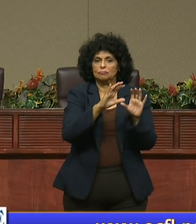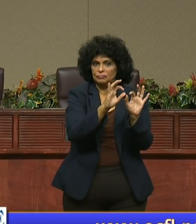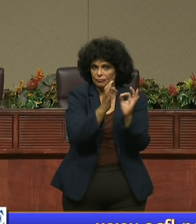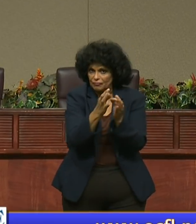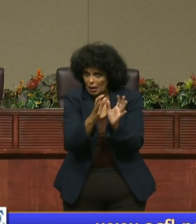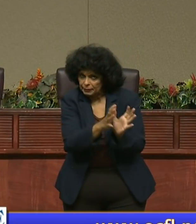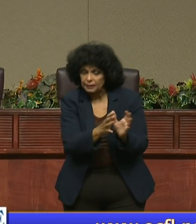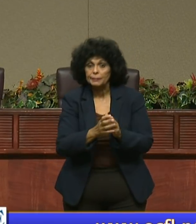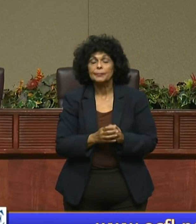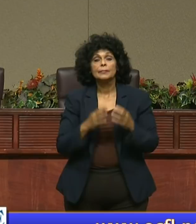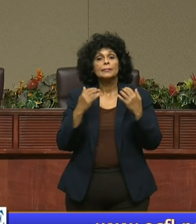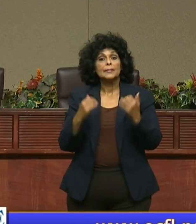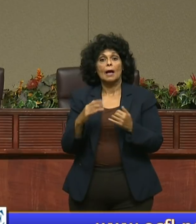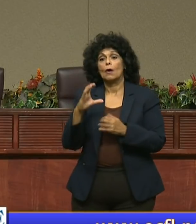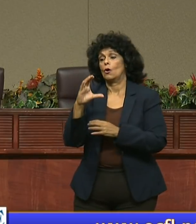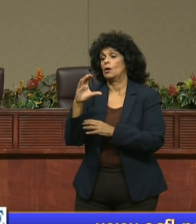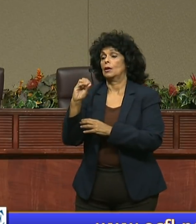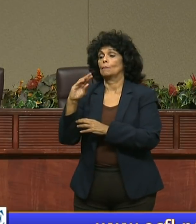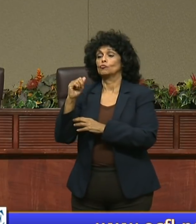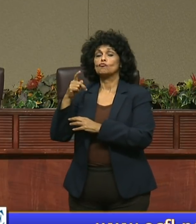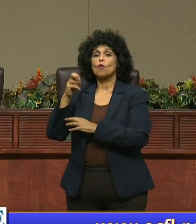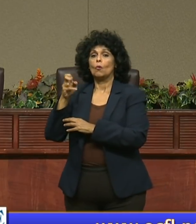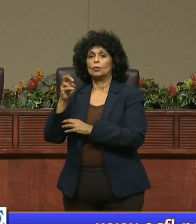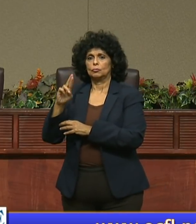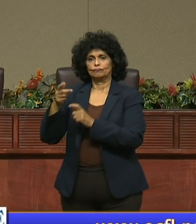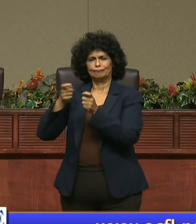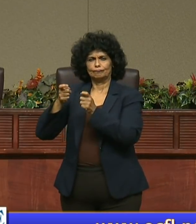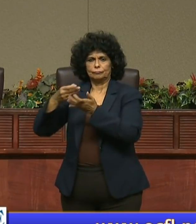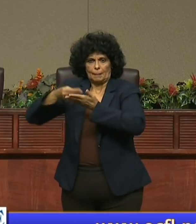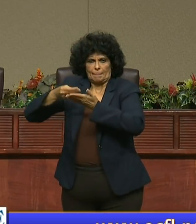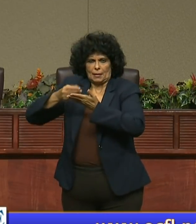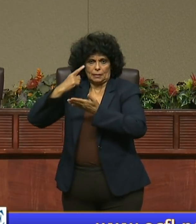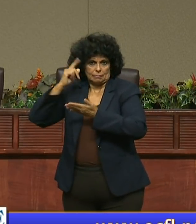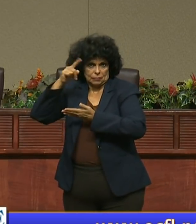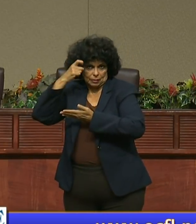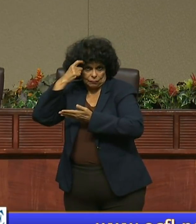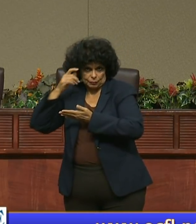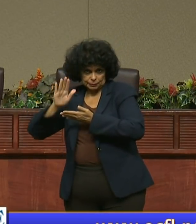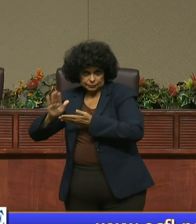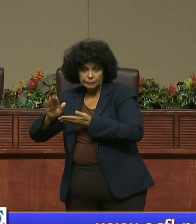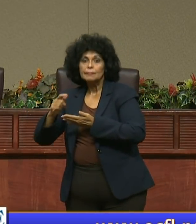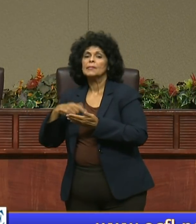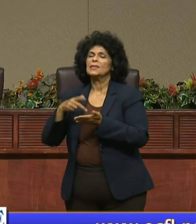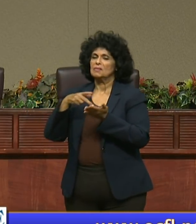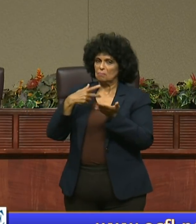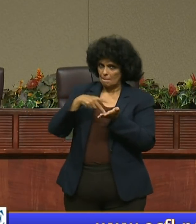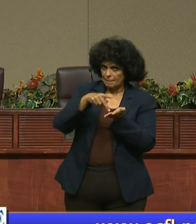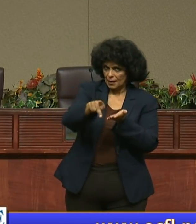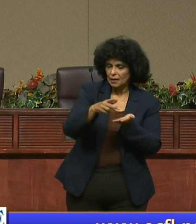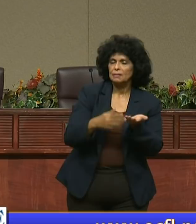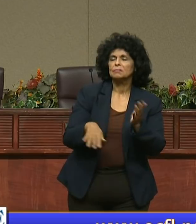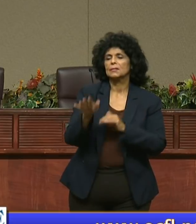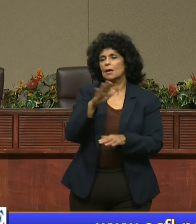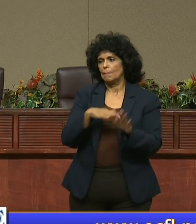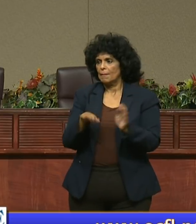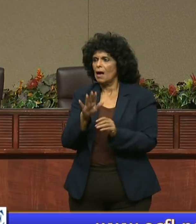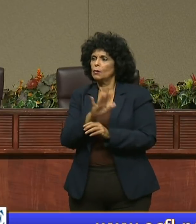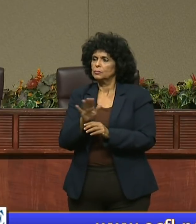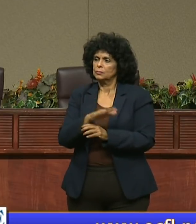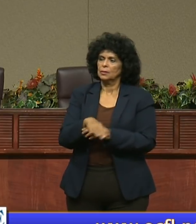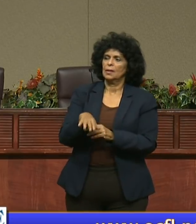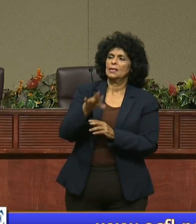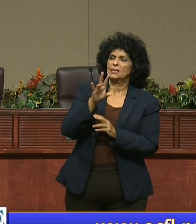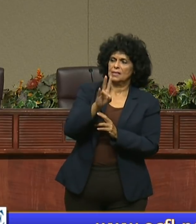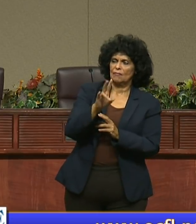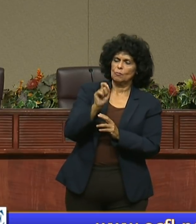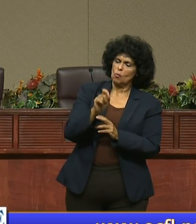actually mailed out checks or cut checks for about $7.5 million, including